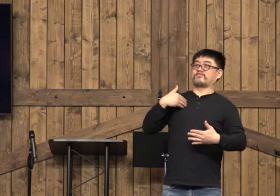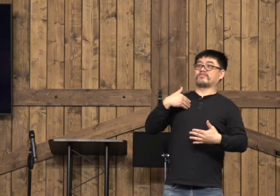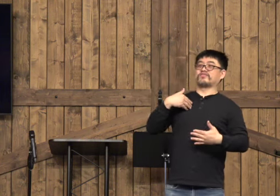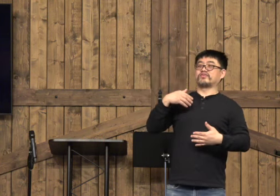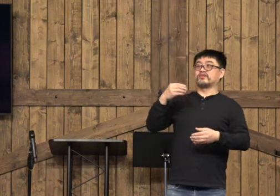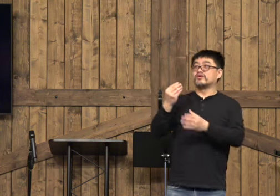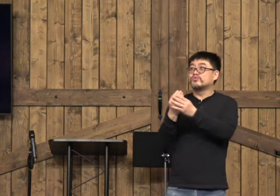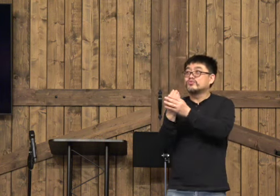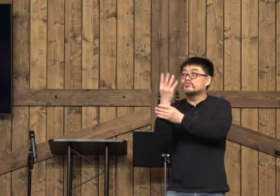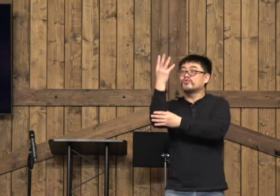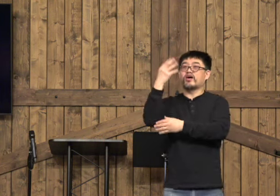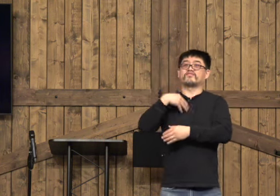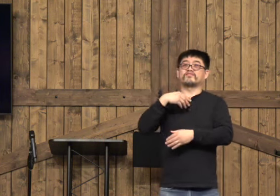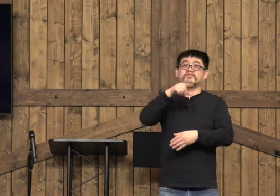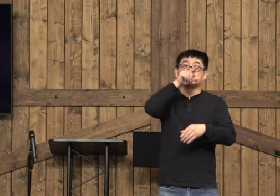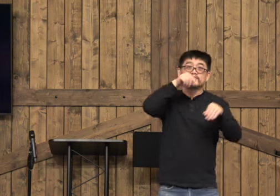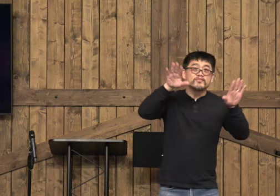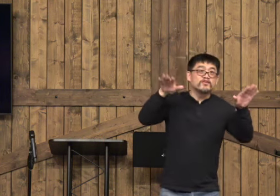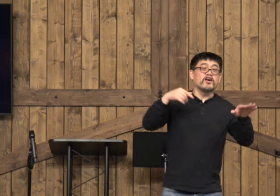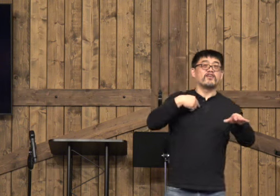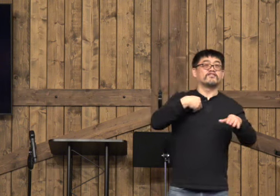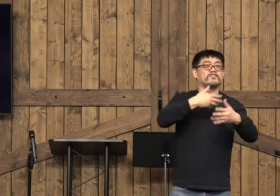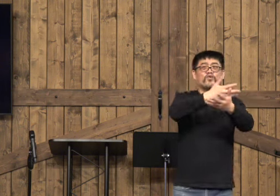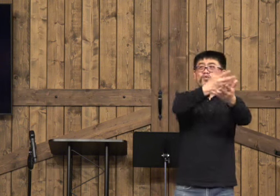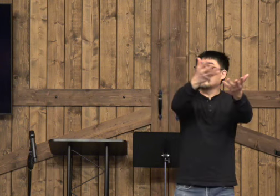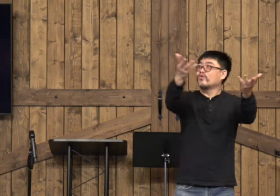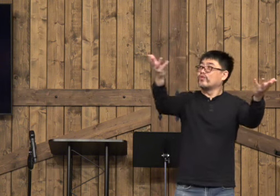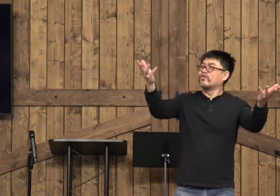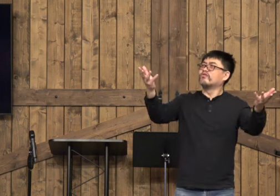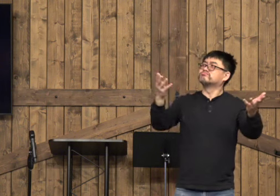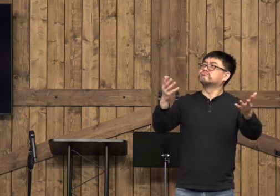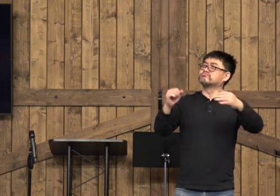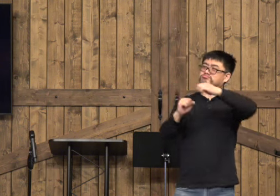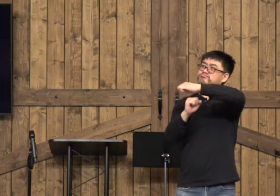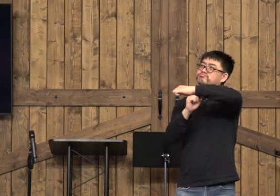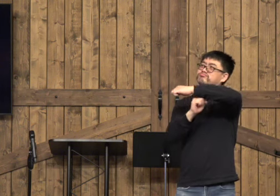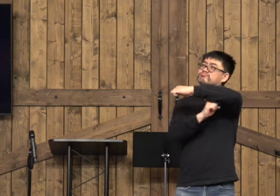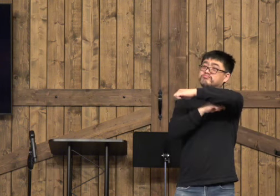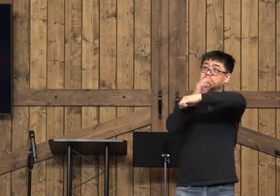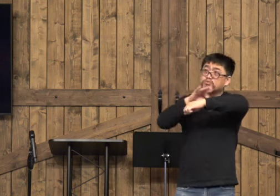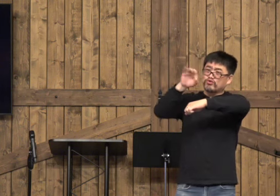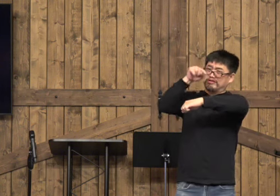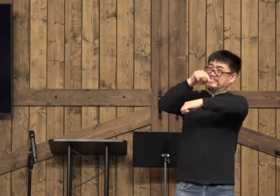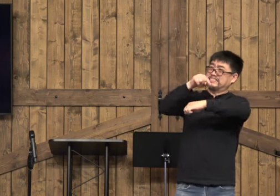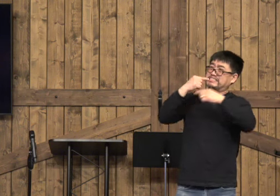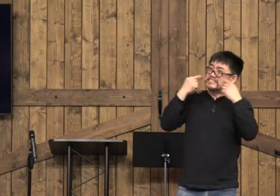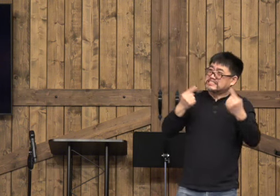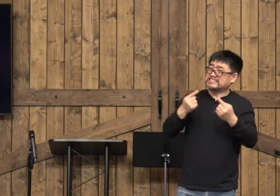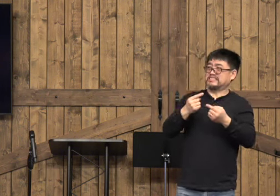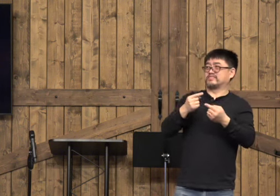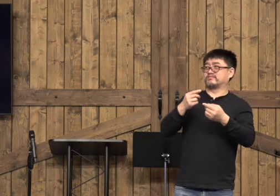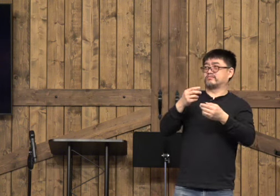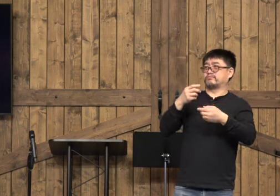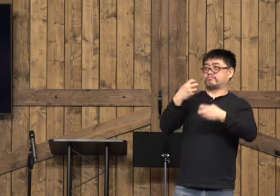this is our culprit he's such a culprit he takes several murders and everything in the world he is the foundation